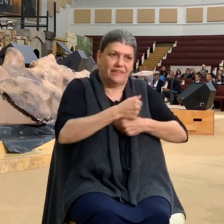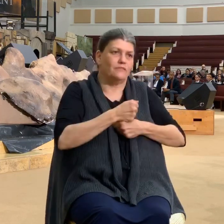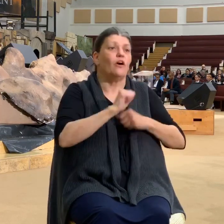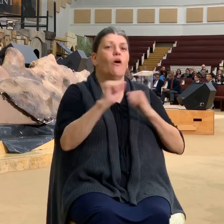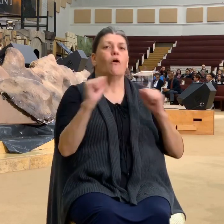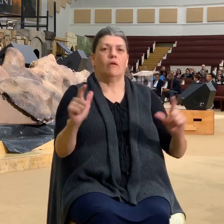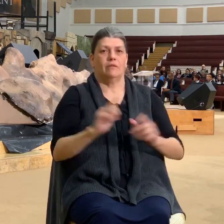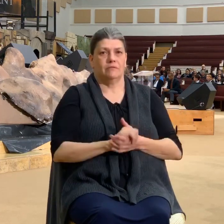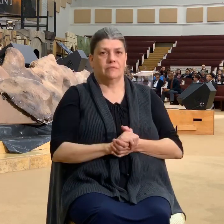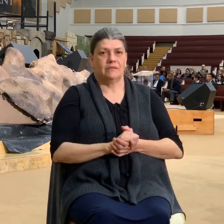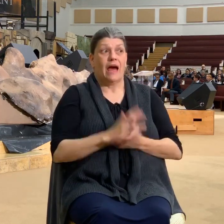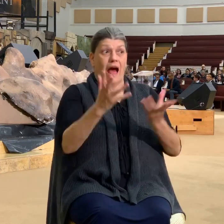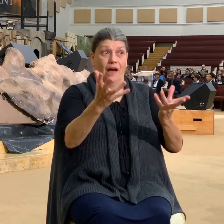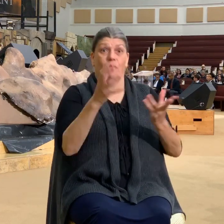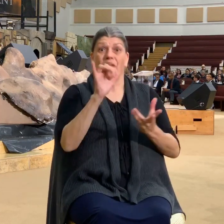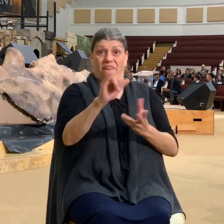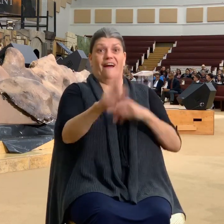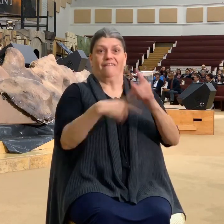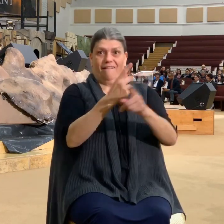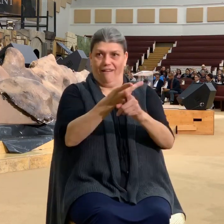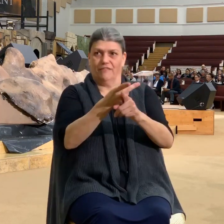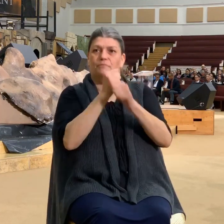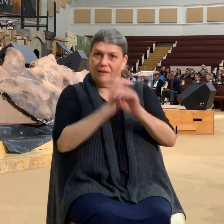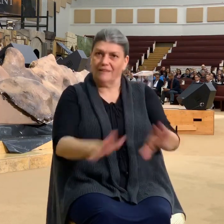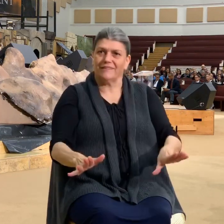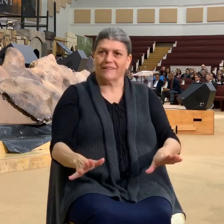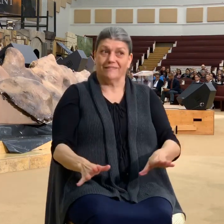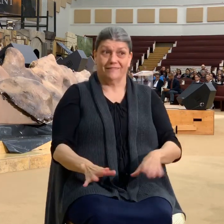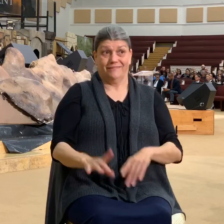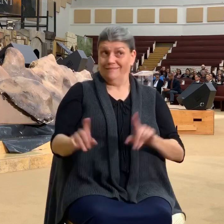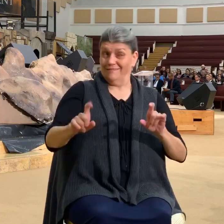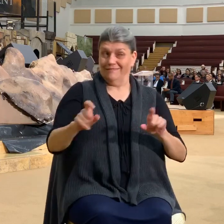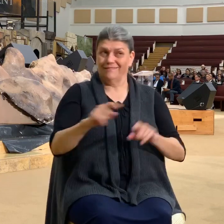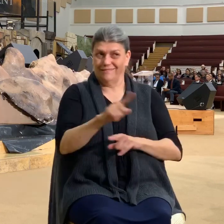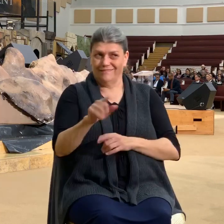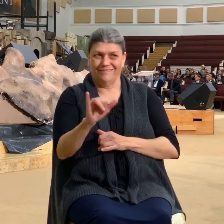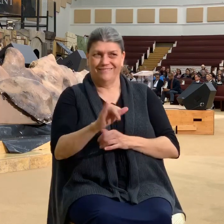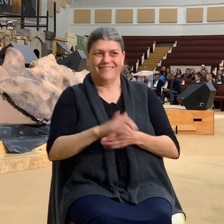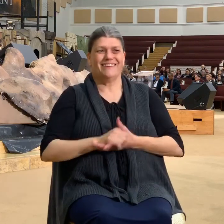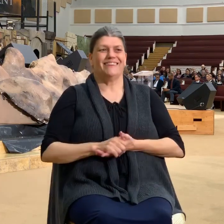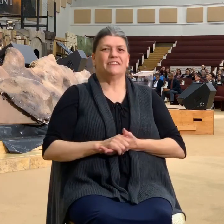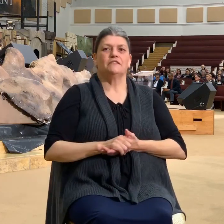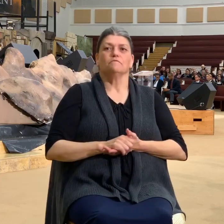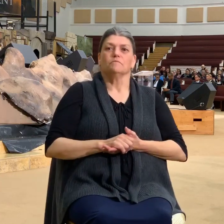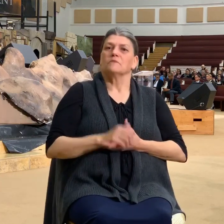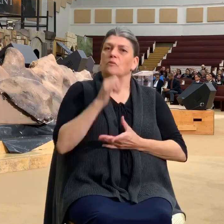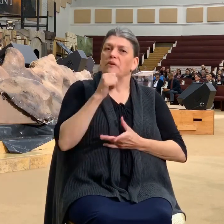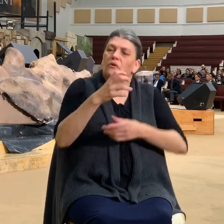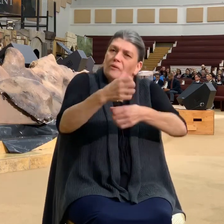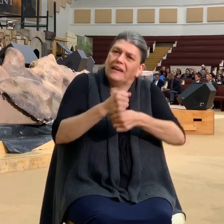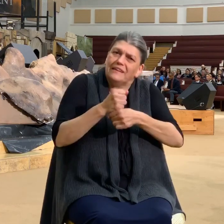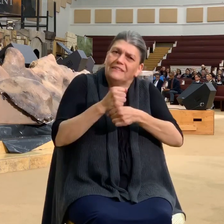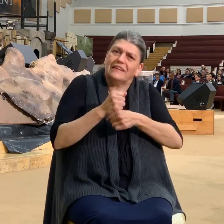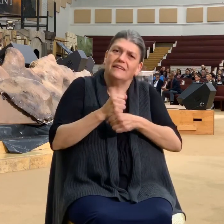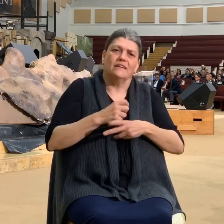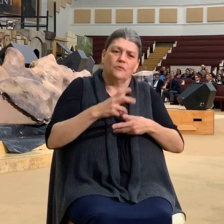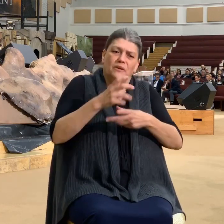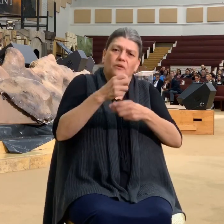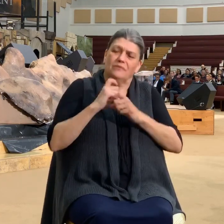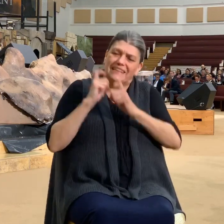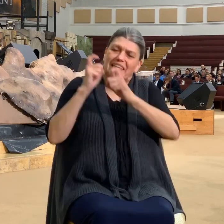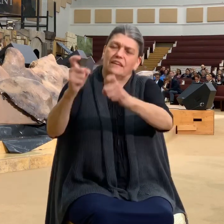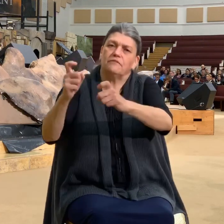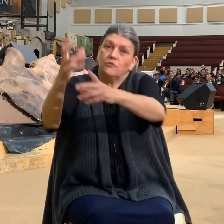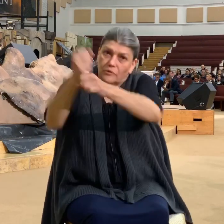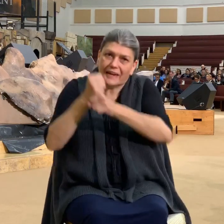I want that kind of blessing. How about you? Bishop said that we don't do it to get blessed, but this is a law. It's a law